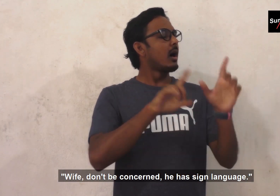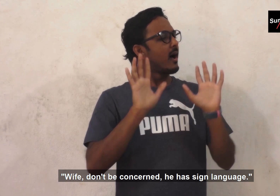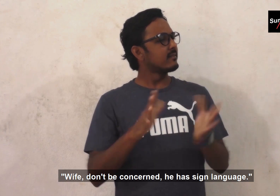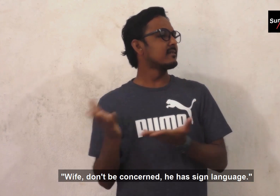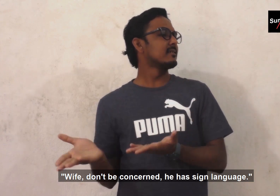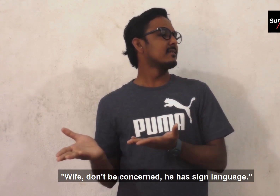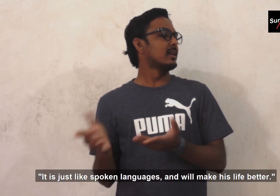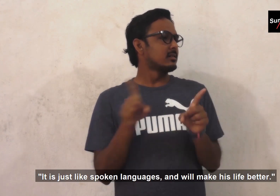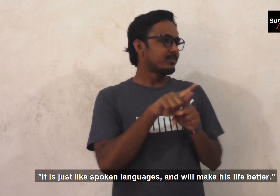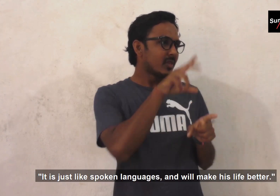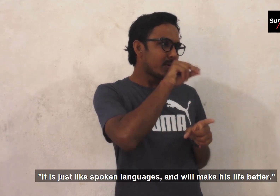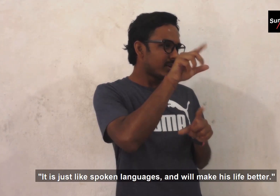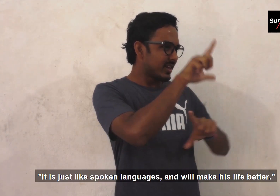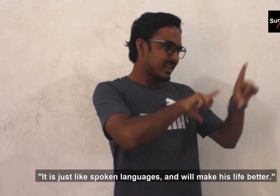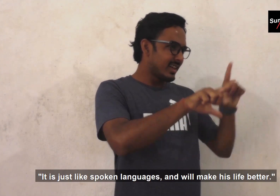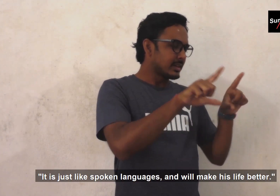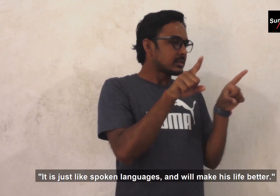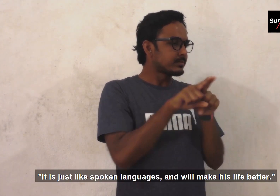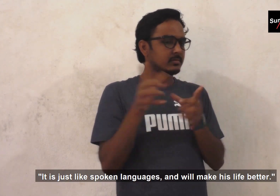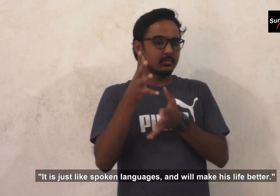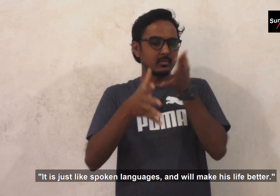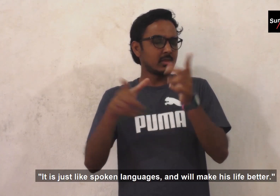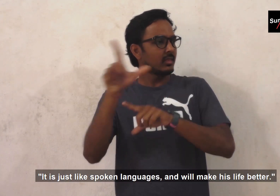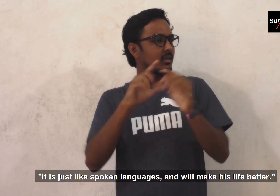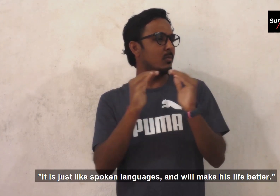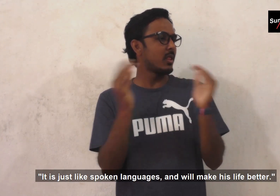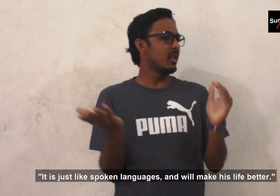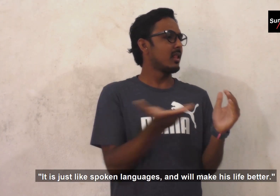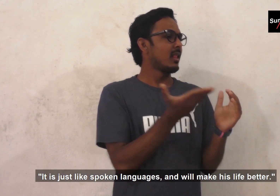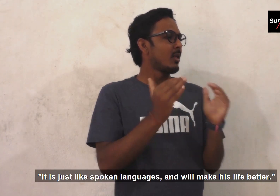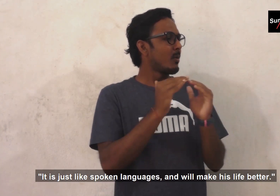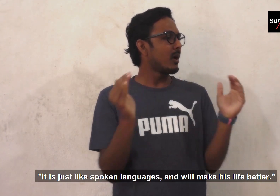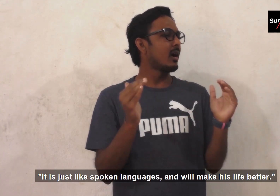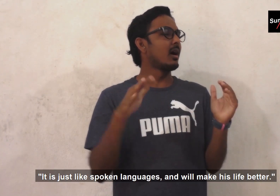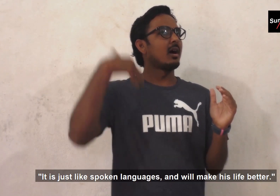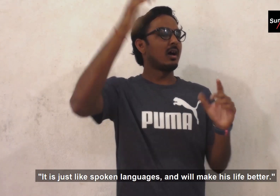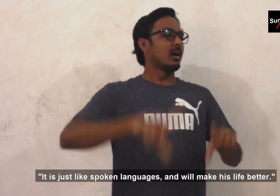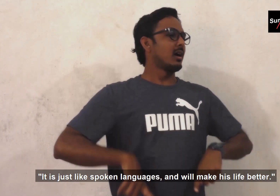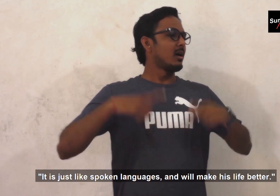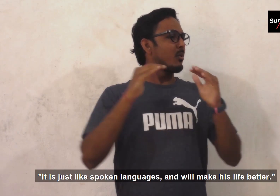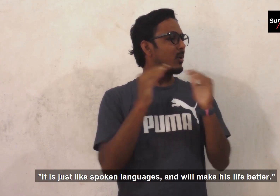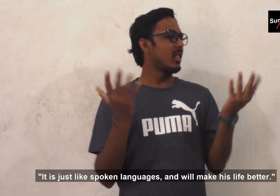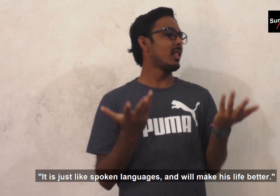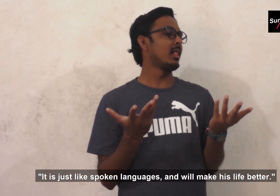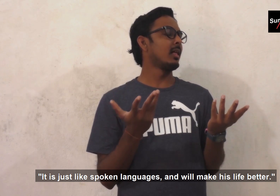has sign language. It is just like spoken languages and will make his life better.